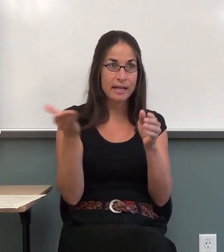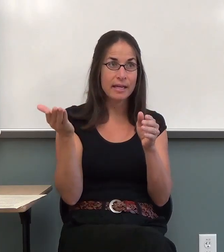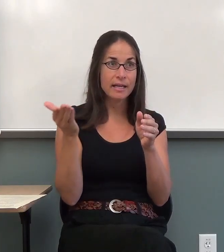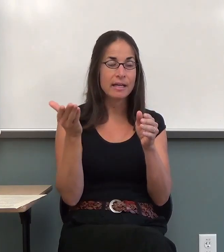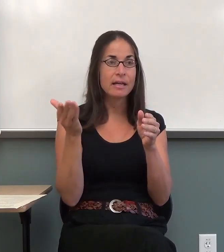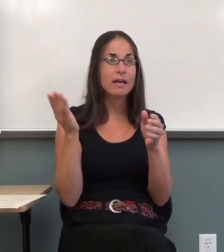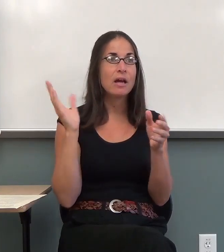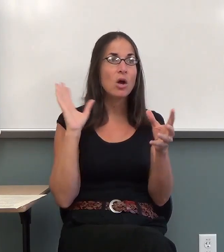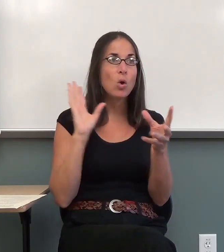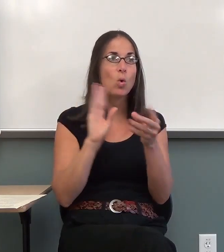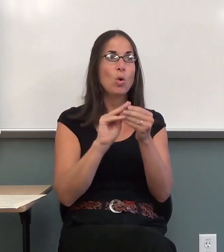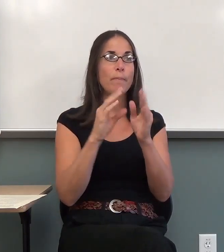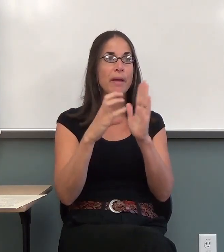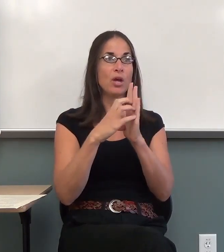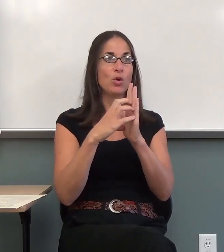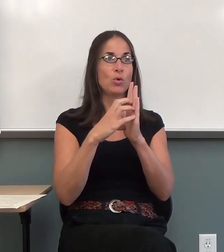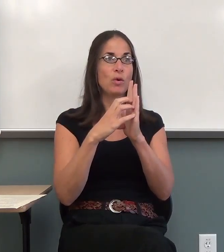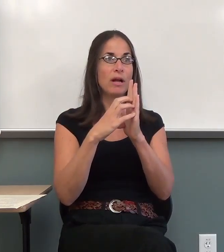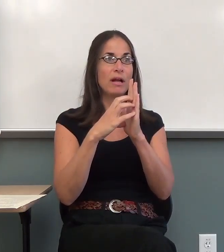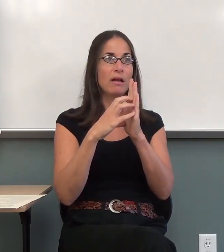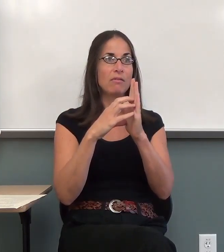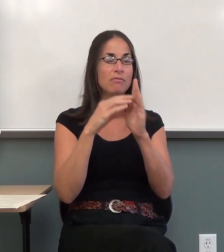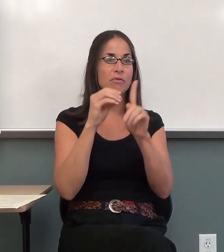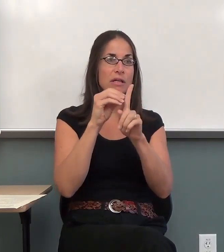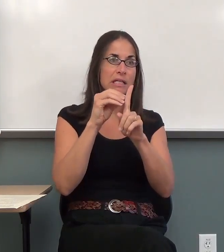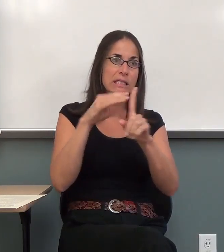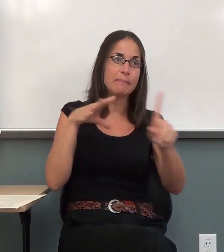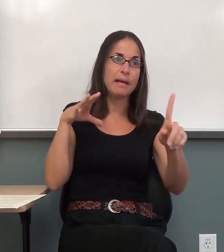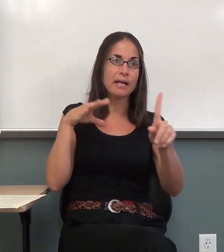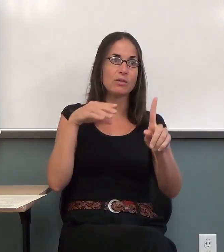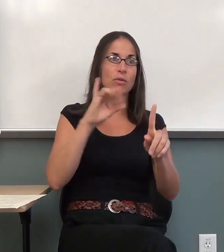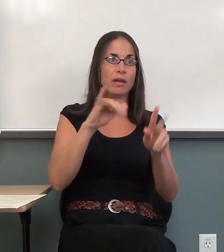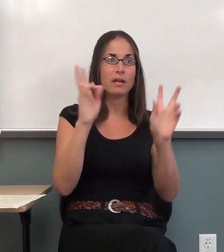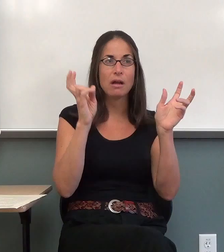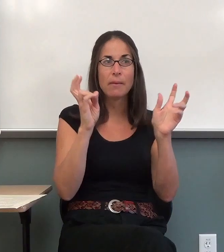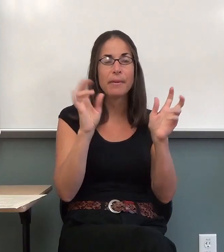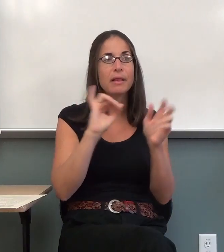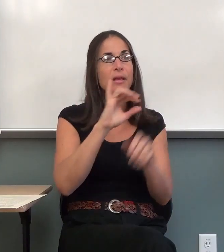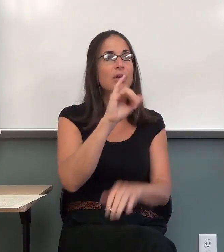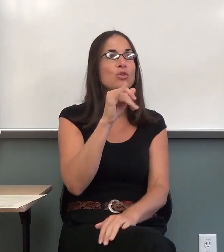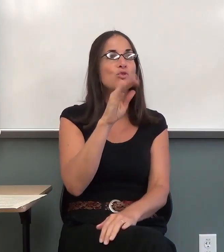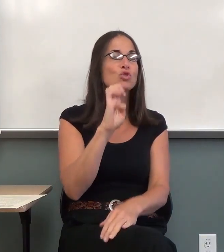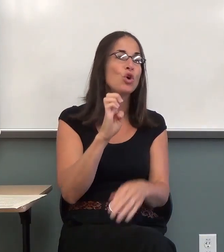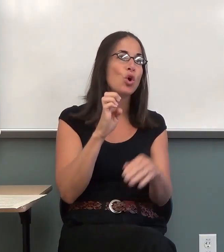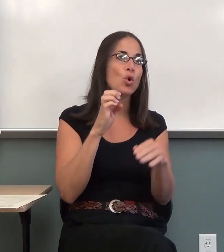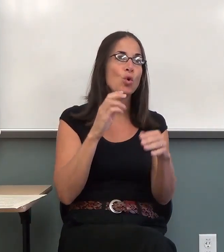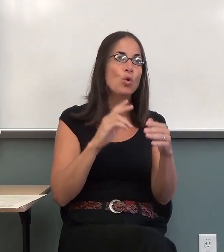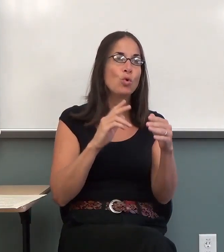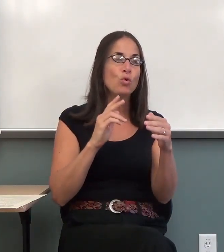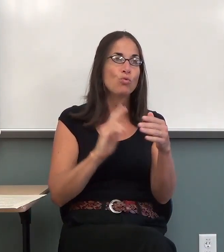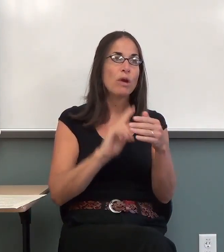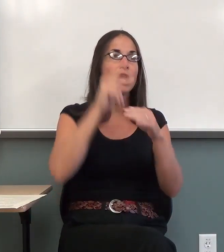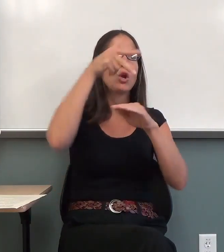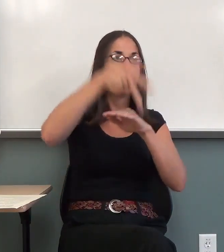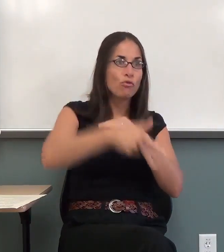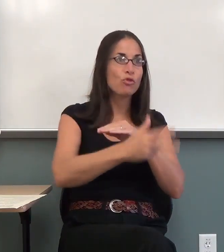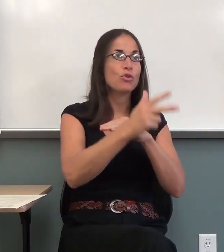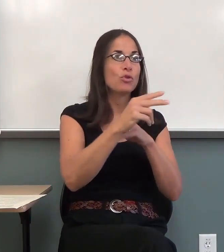entire paragraph is built around. Correct? Yeah. Right? Like Joe ran over the speed bump with his car. Okay, the